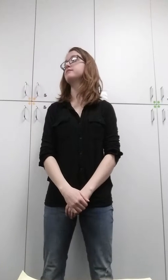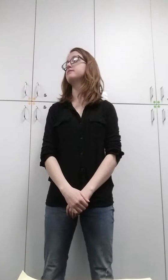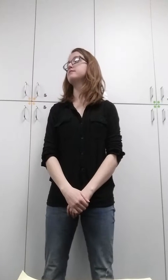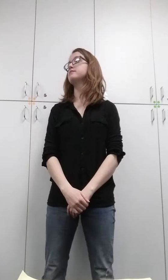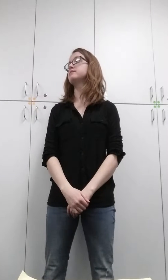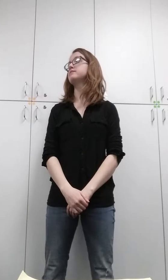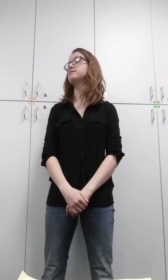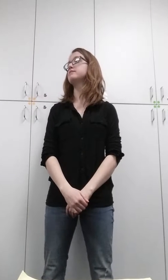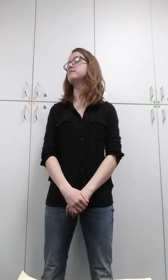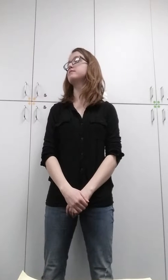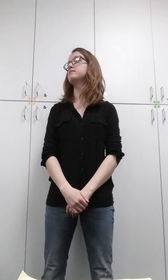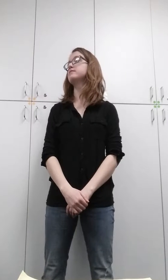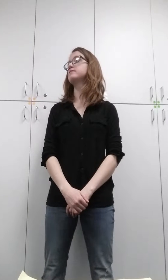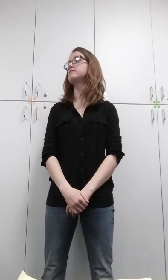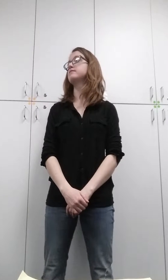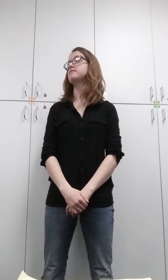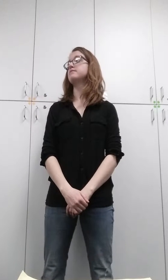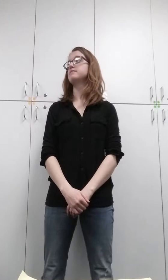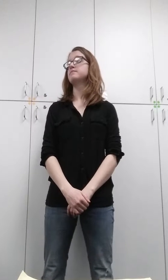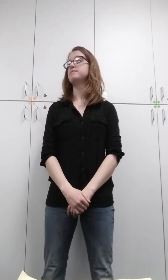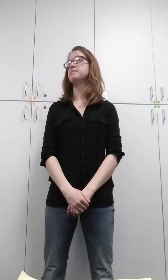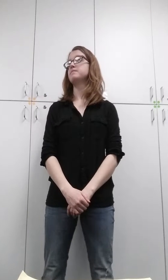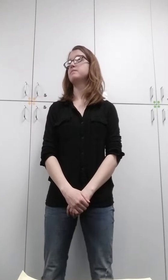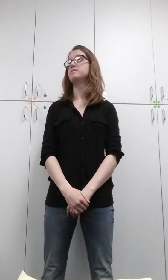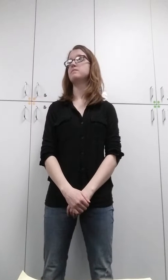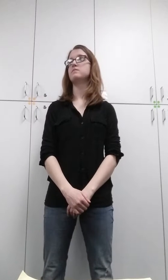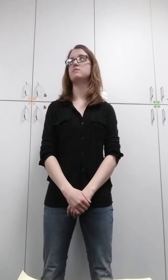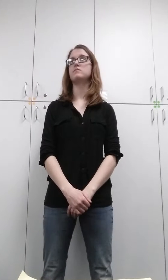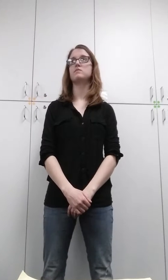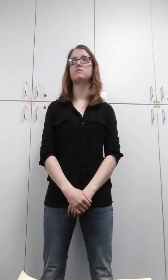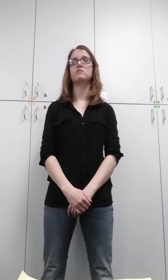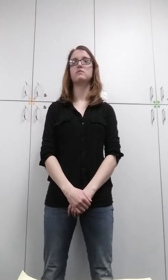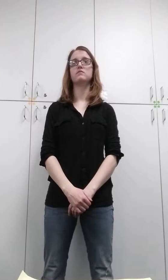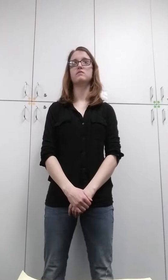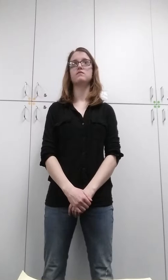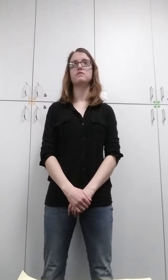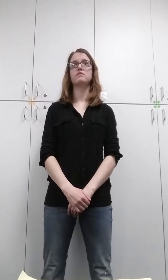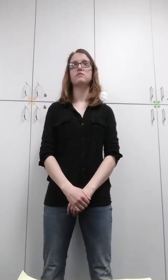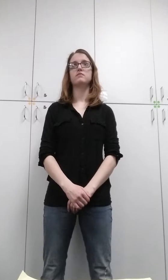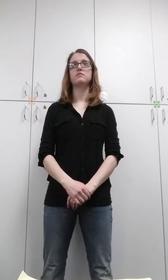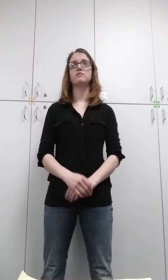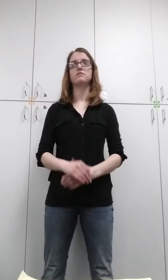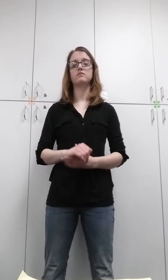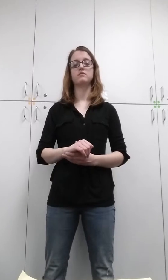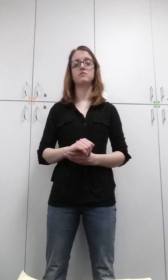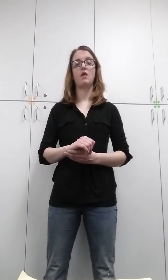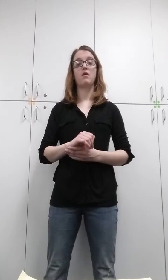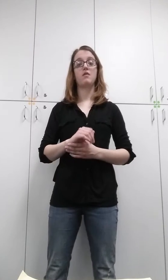interpreting, you're really thinking about meaning only and not the word, you would say,